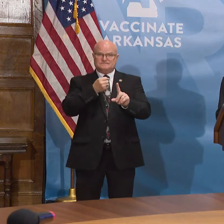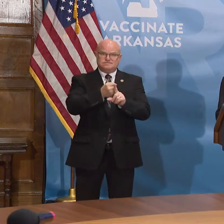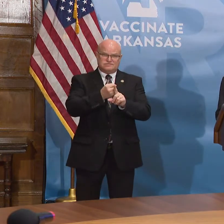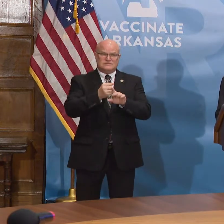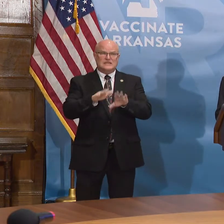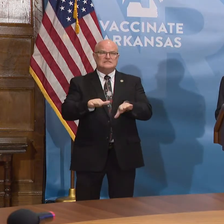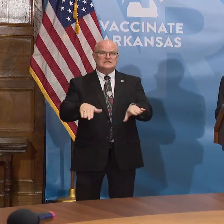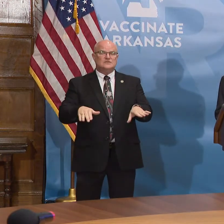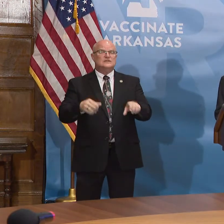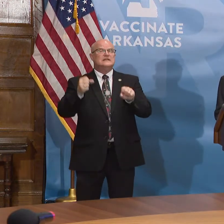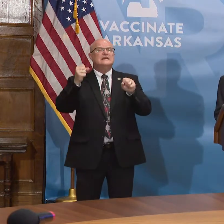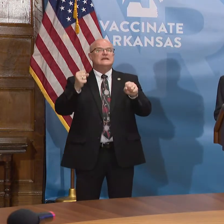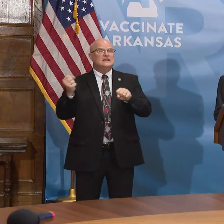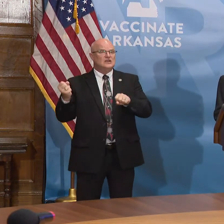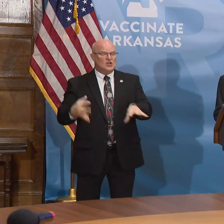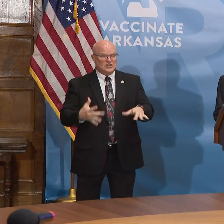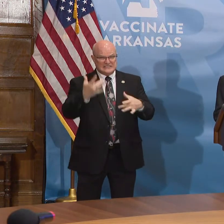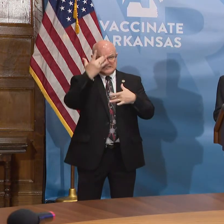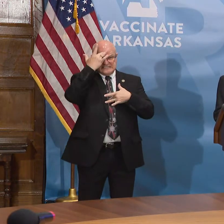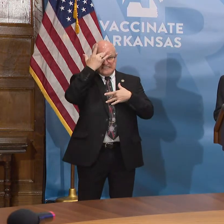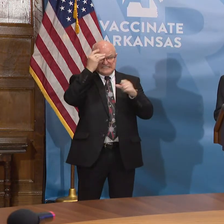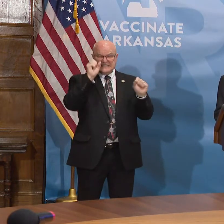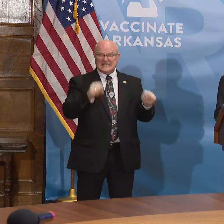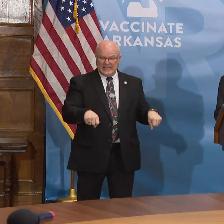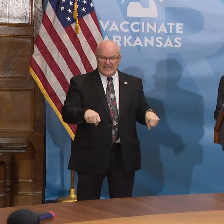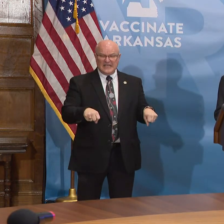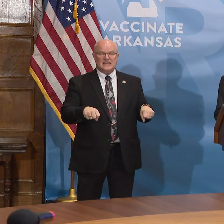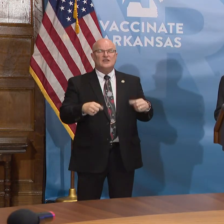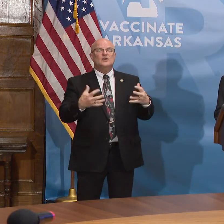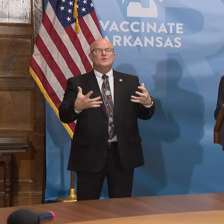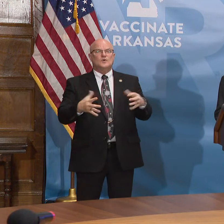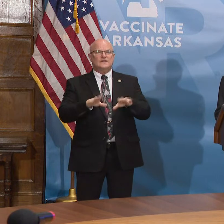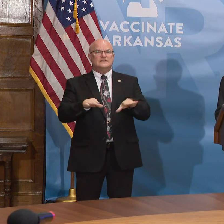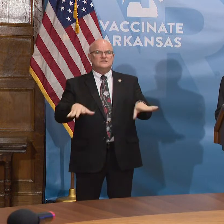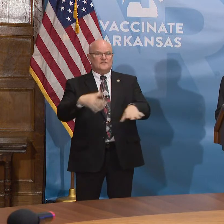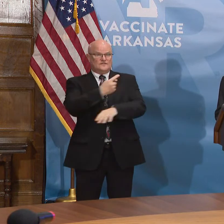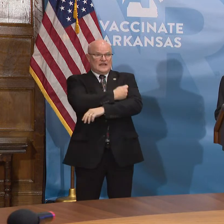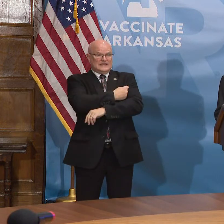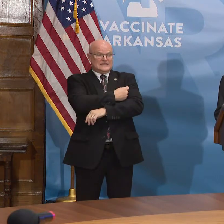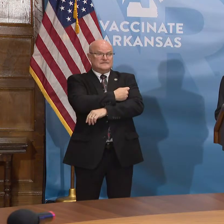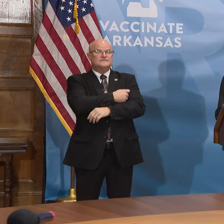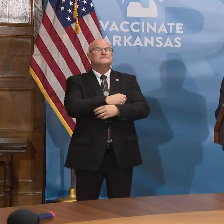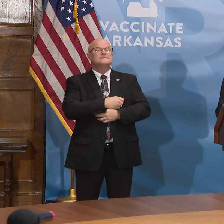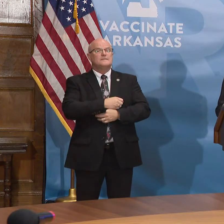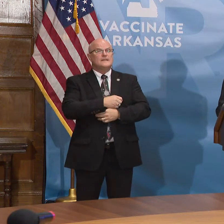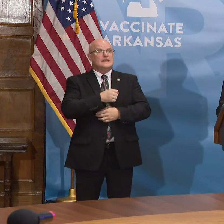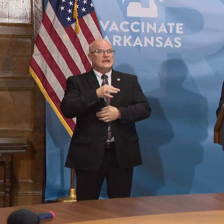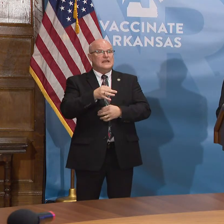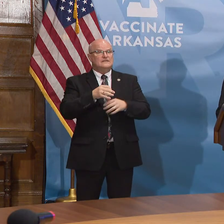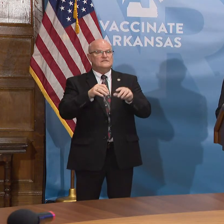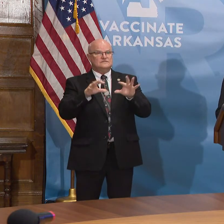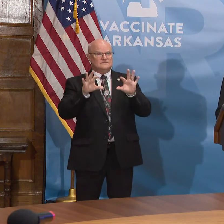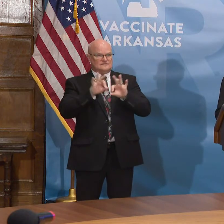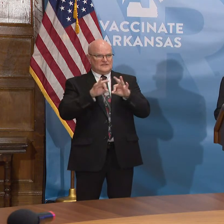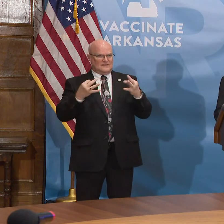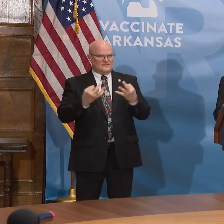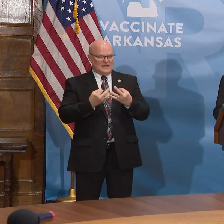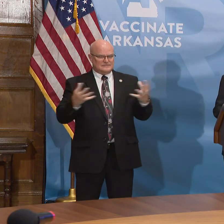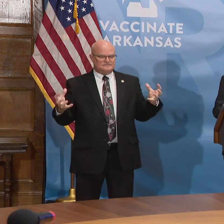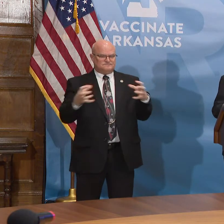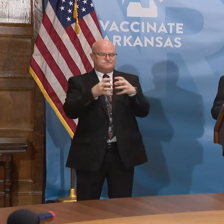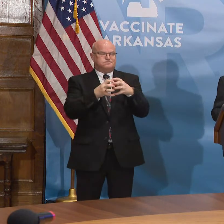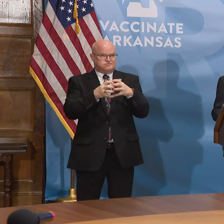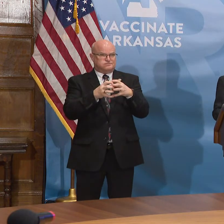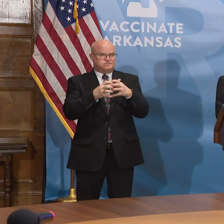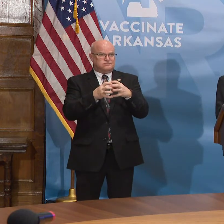children. It can cause severe disease. We want these children vaccinated. If you're going to get together for the holidays, again, some